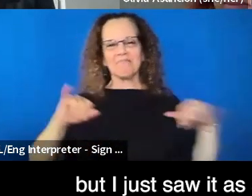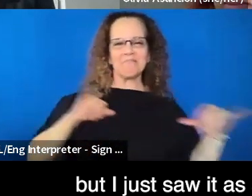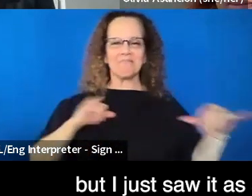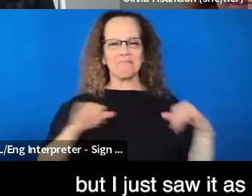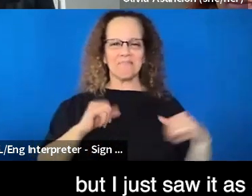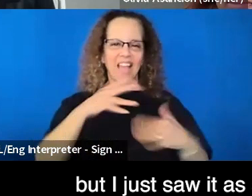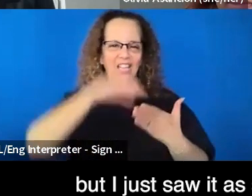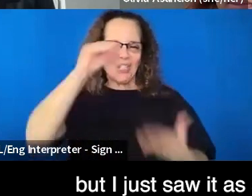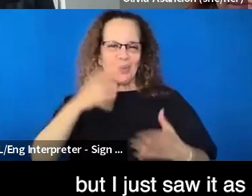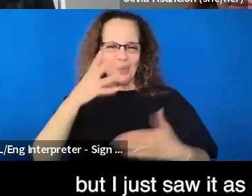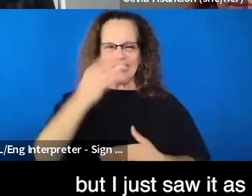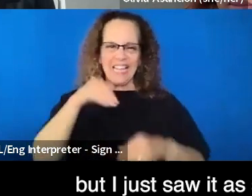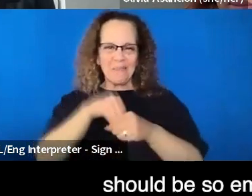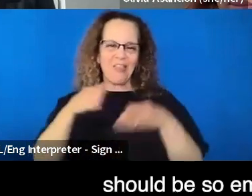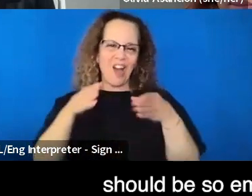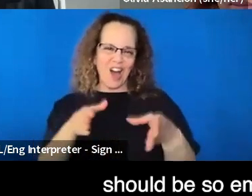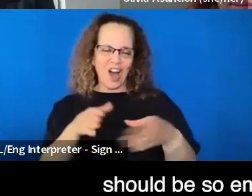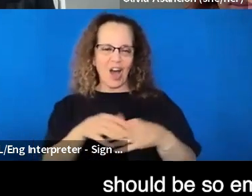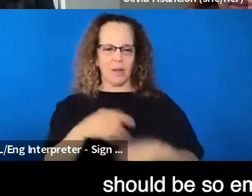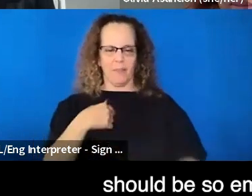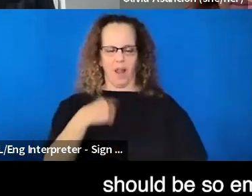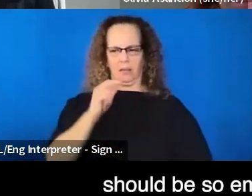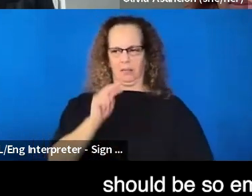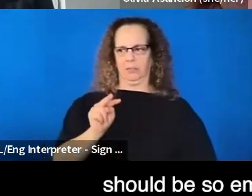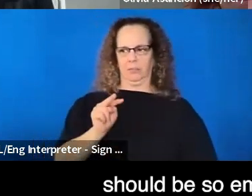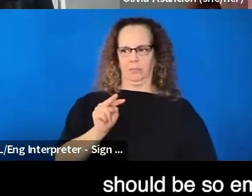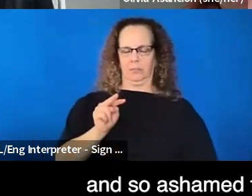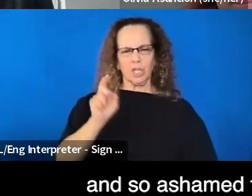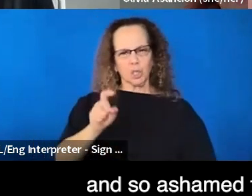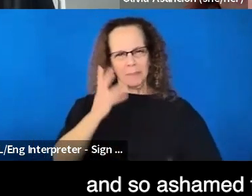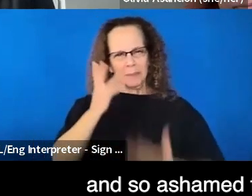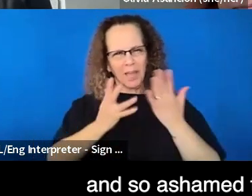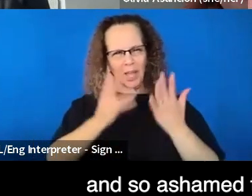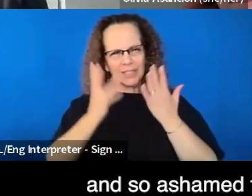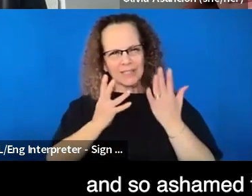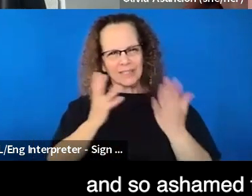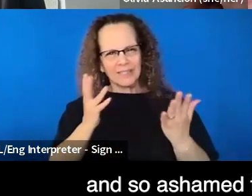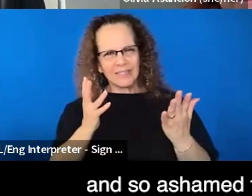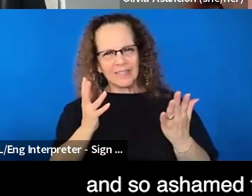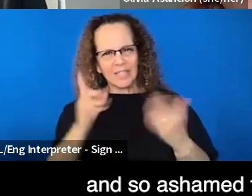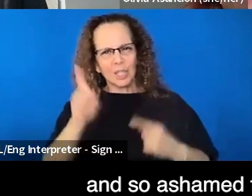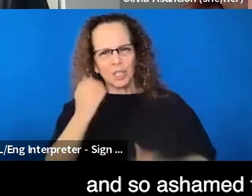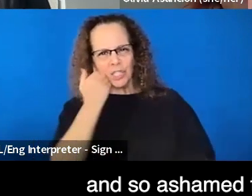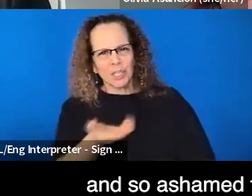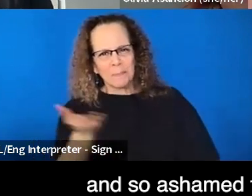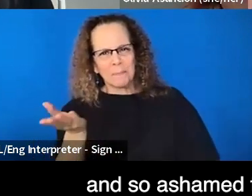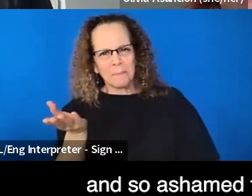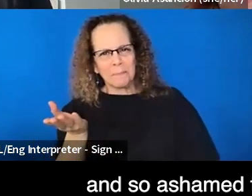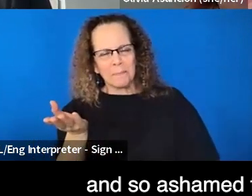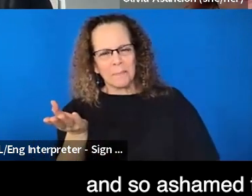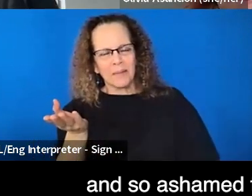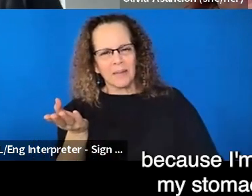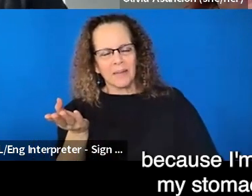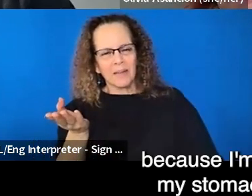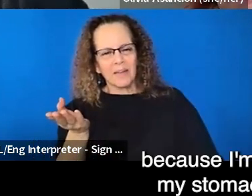just saw it as something that SAC should be so embarrassed about and so ashamed to be, um,